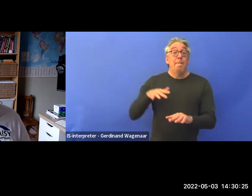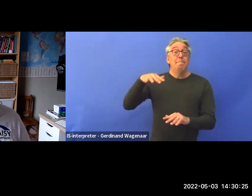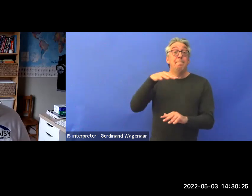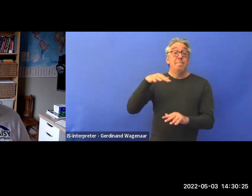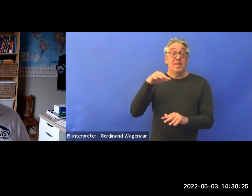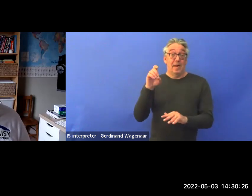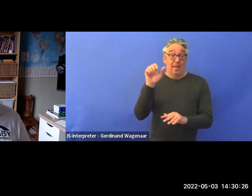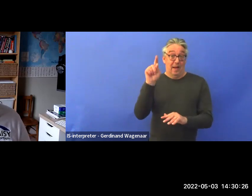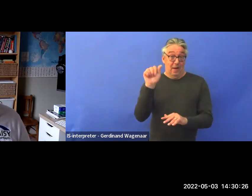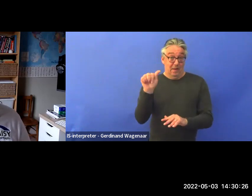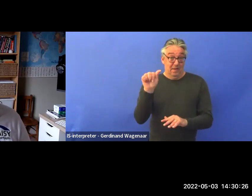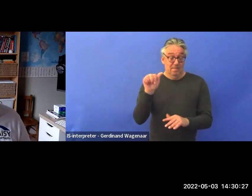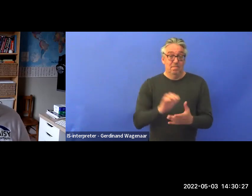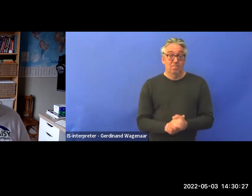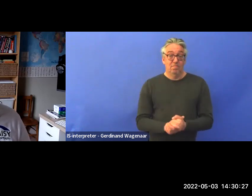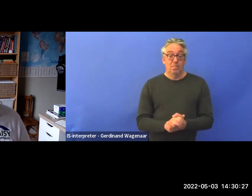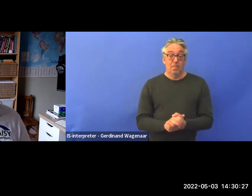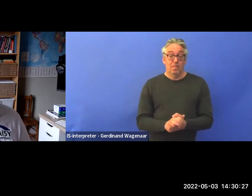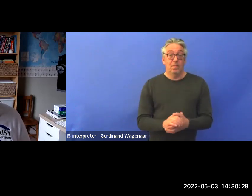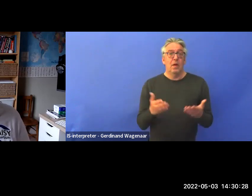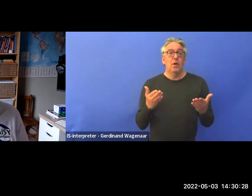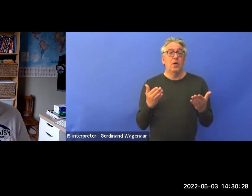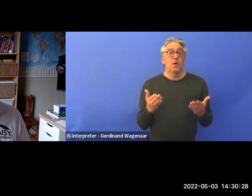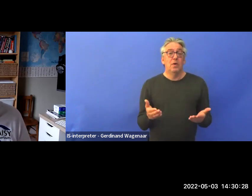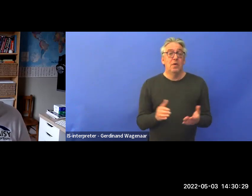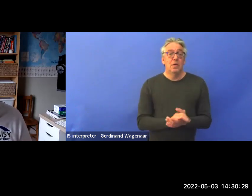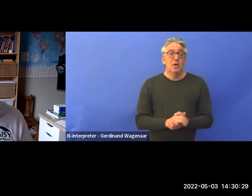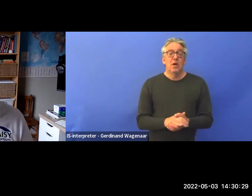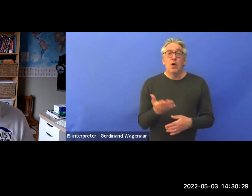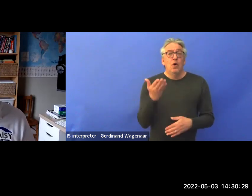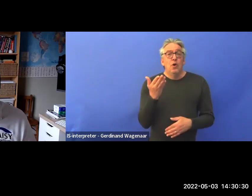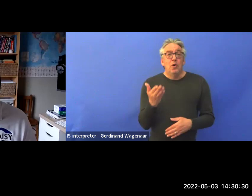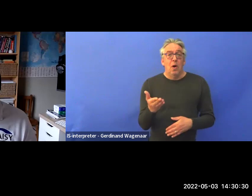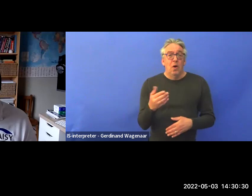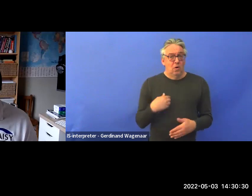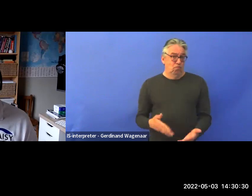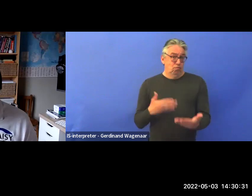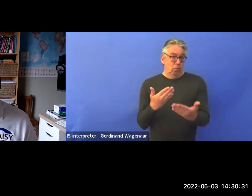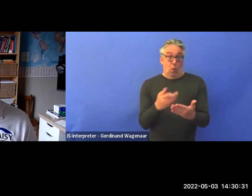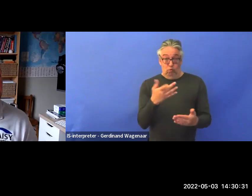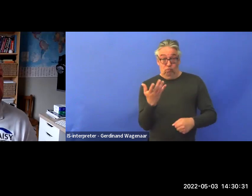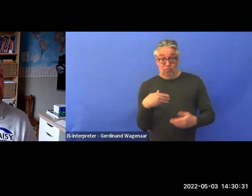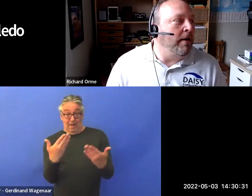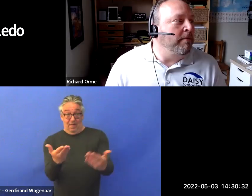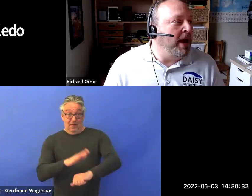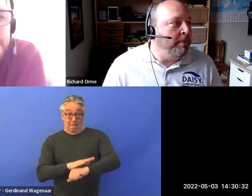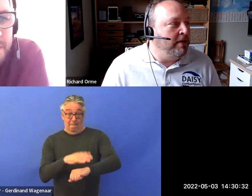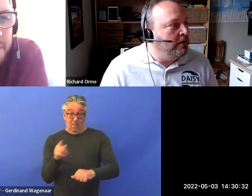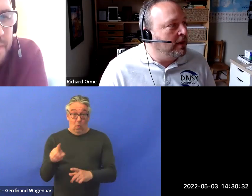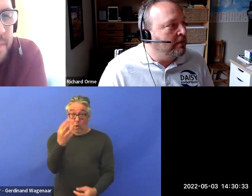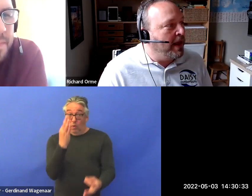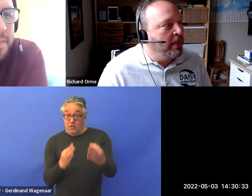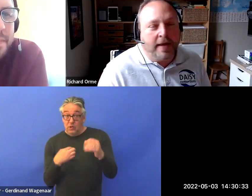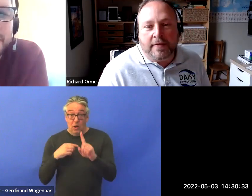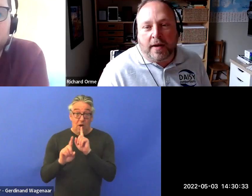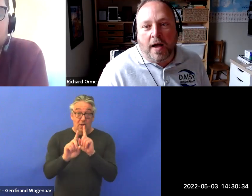to looking at making EPUB, why don't we spend some time in Q&A and be happy